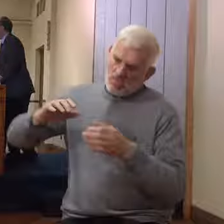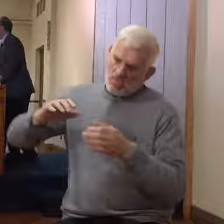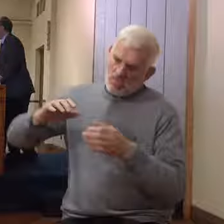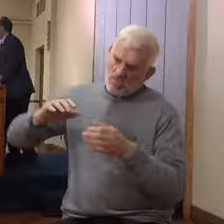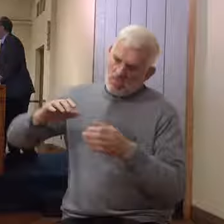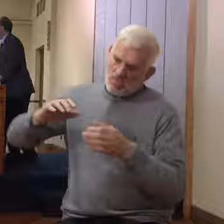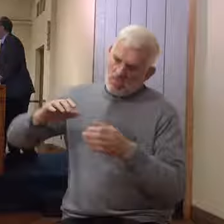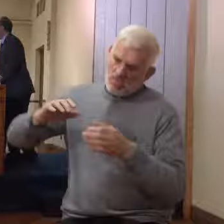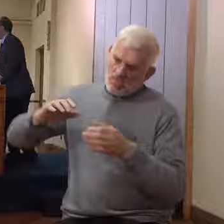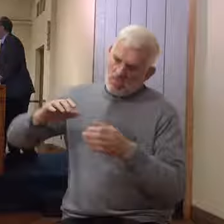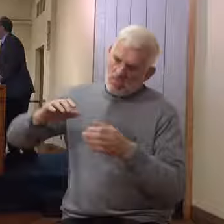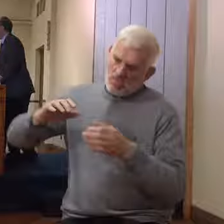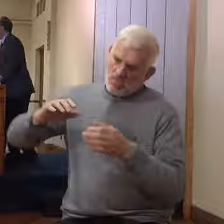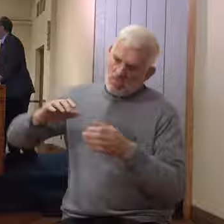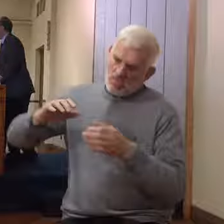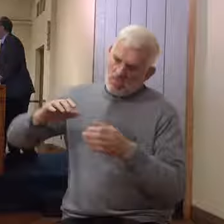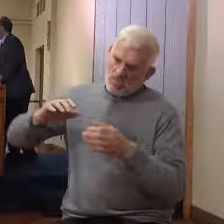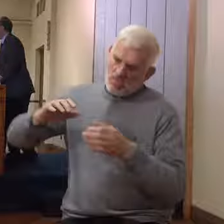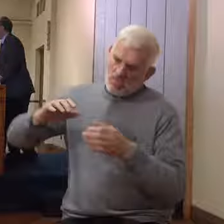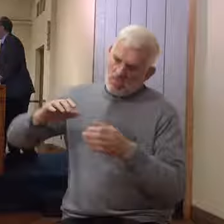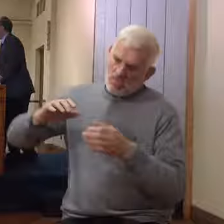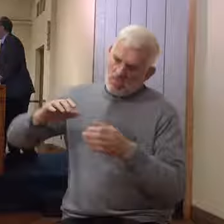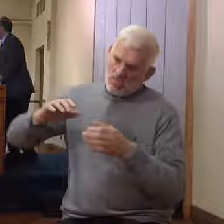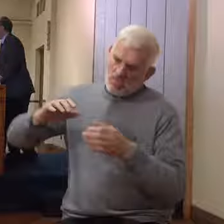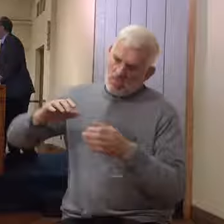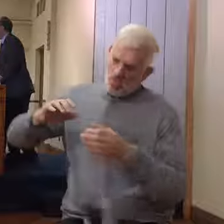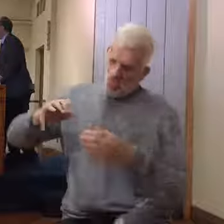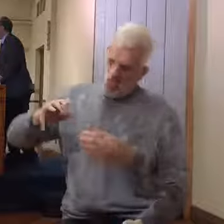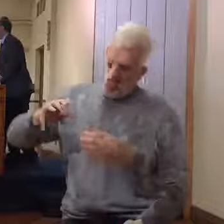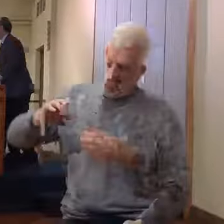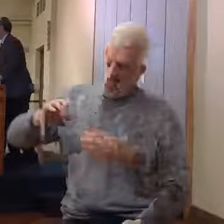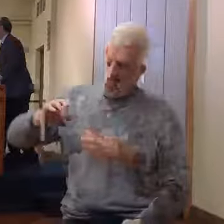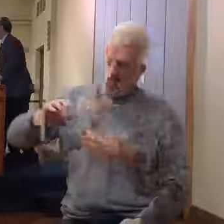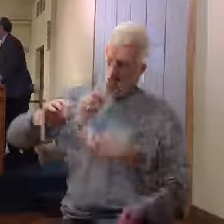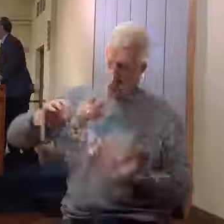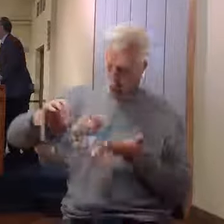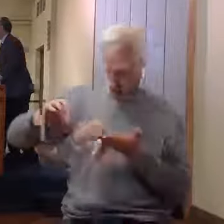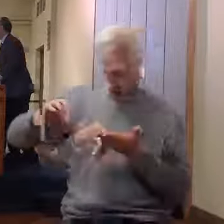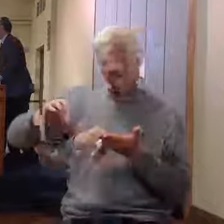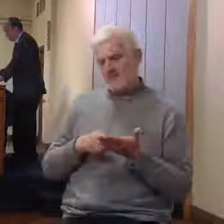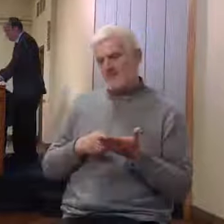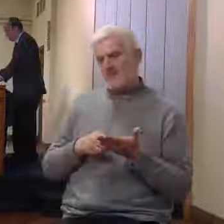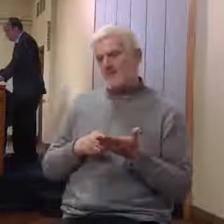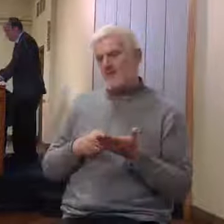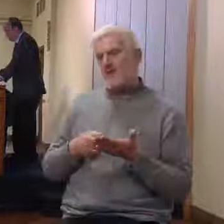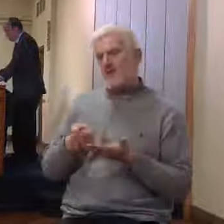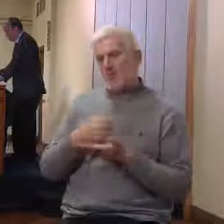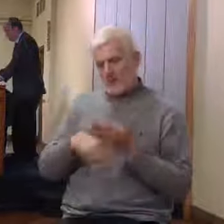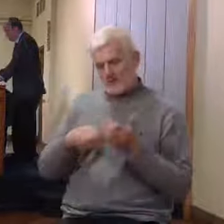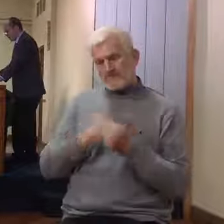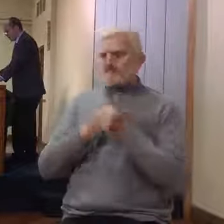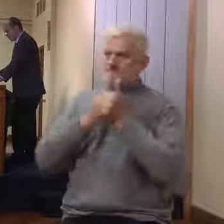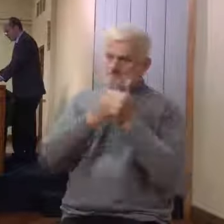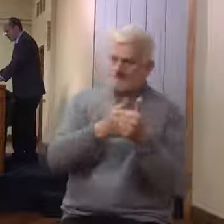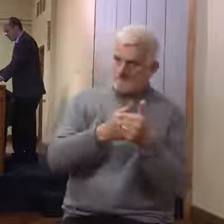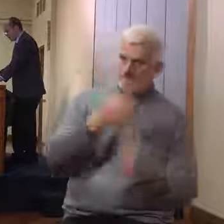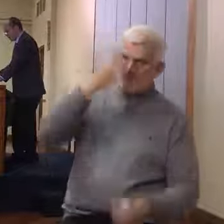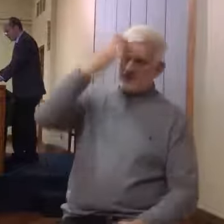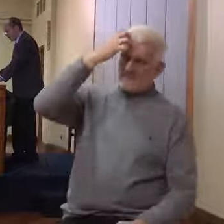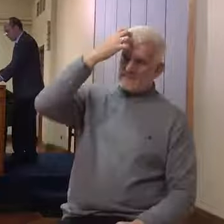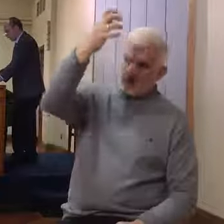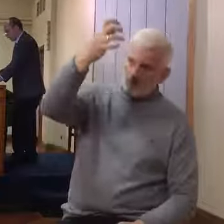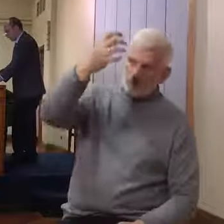legislative, parental, school, military, police, spiritual authorities, every lawful authority we support